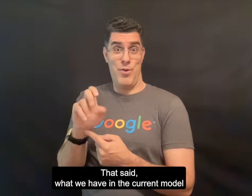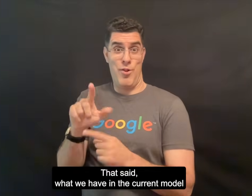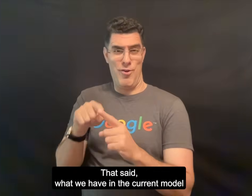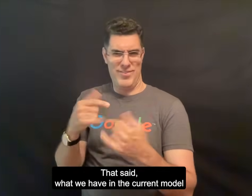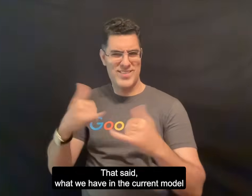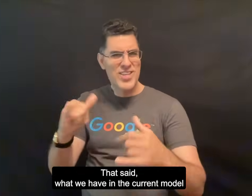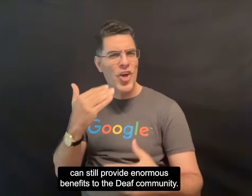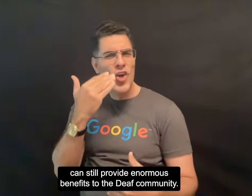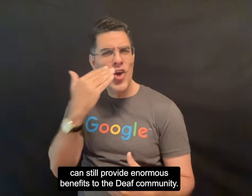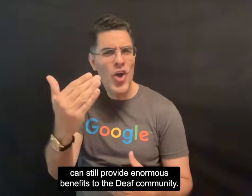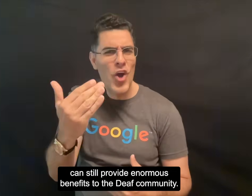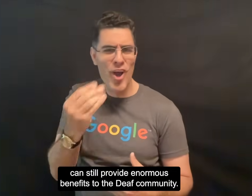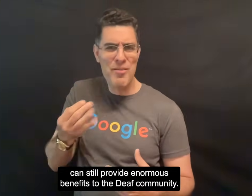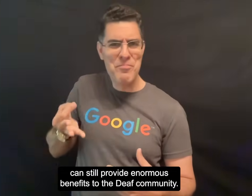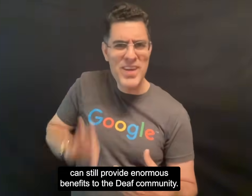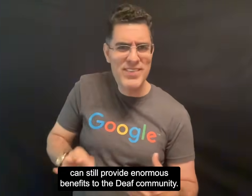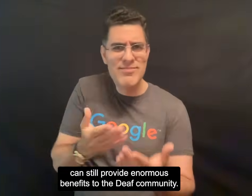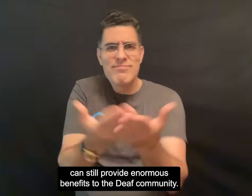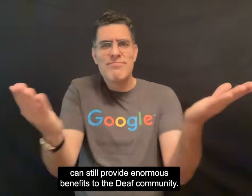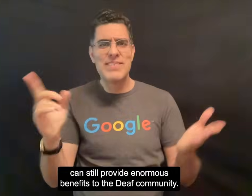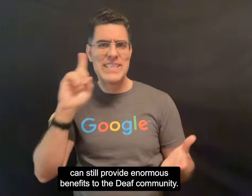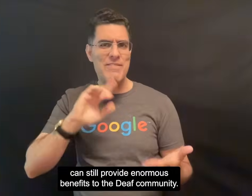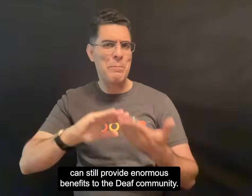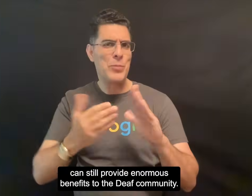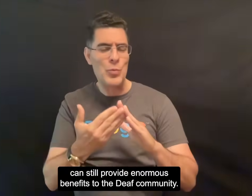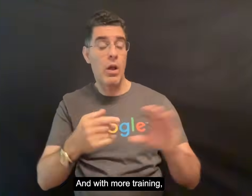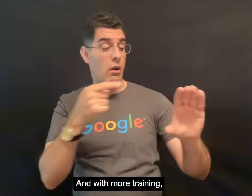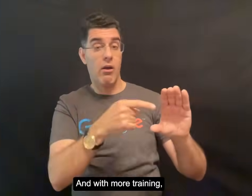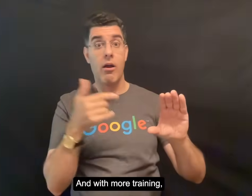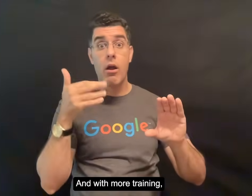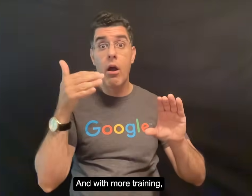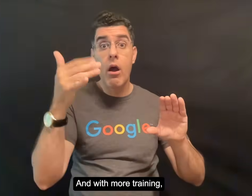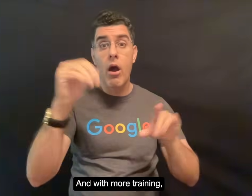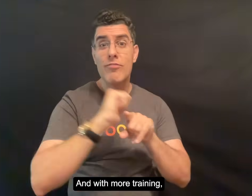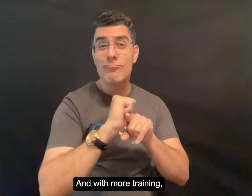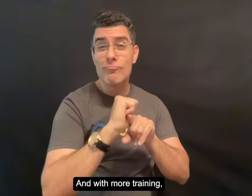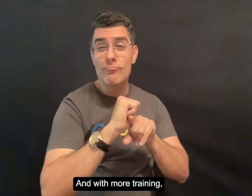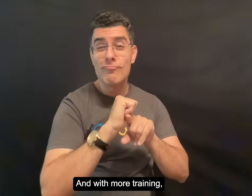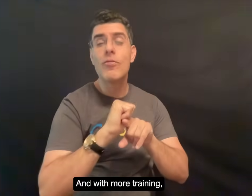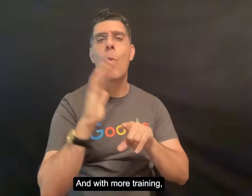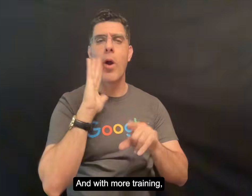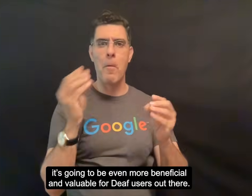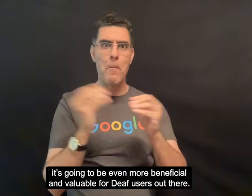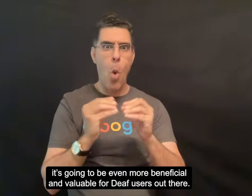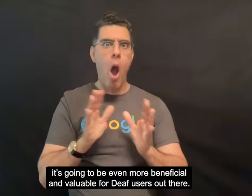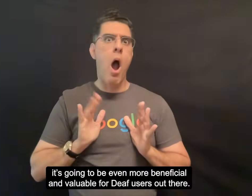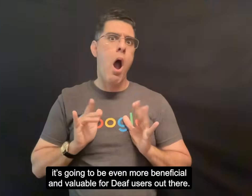have in the current model can still provide enormous benefits to the Deaf community. And with more training, it's going to be even